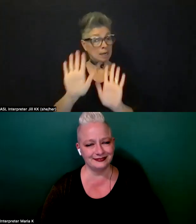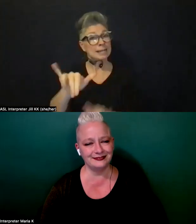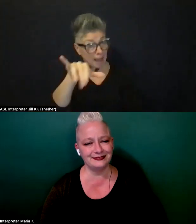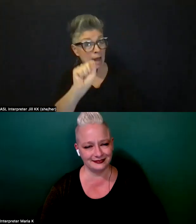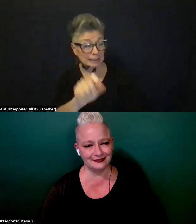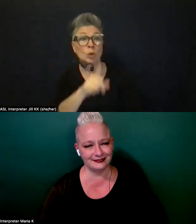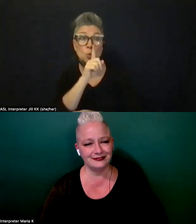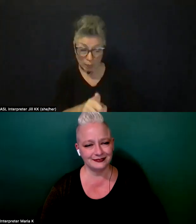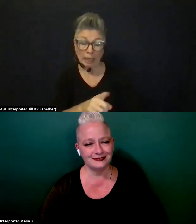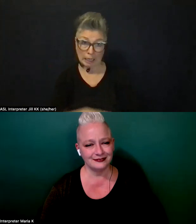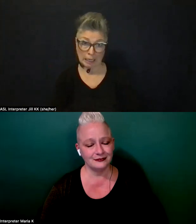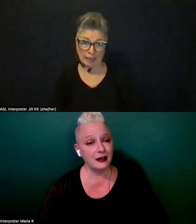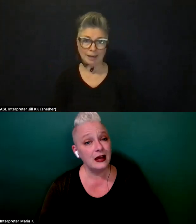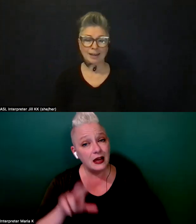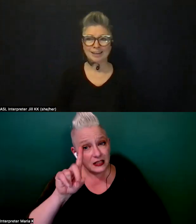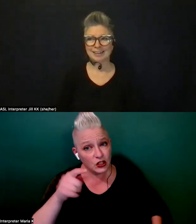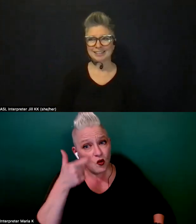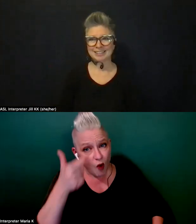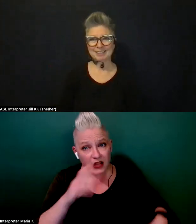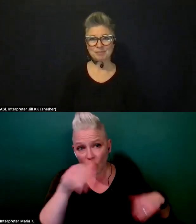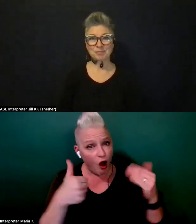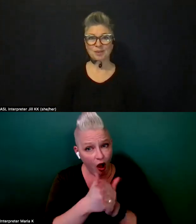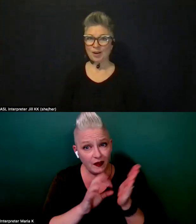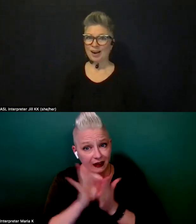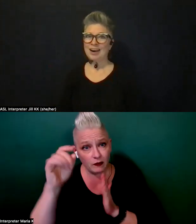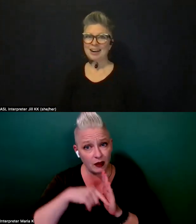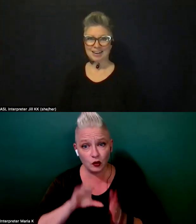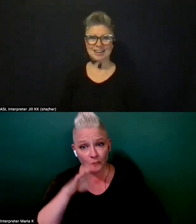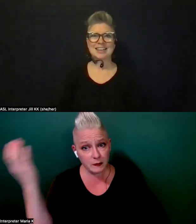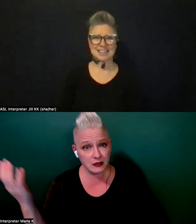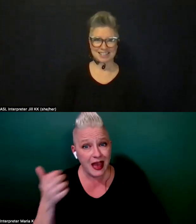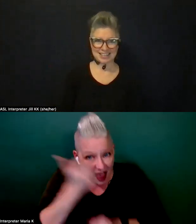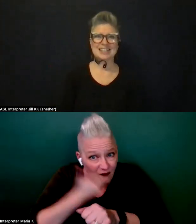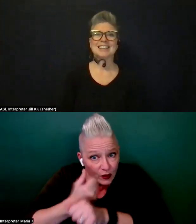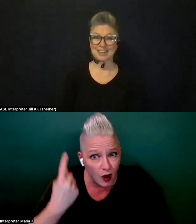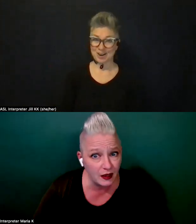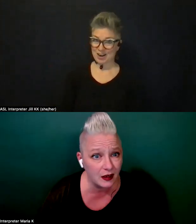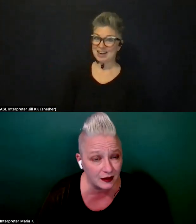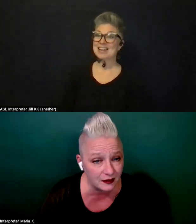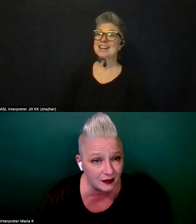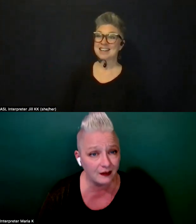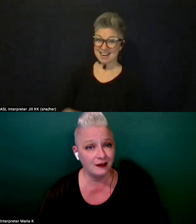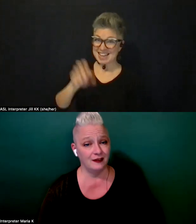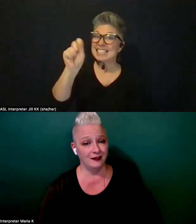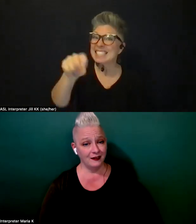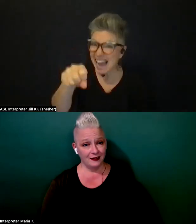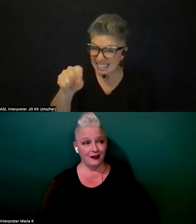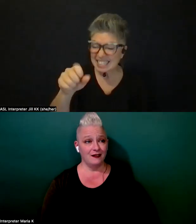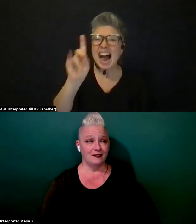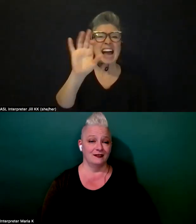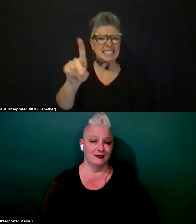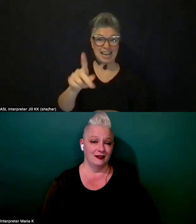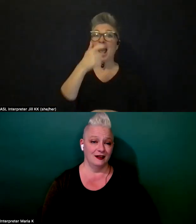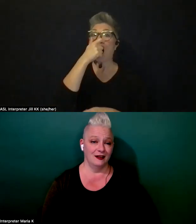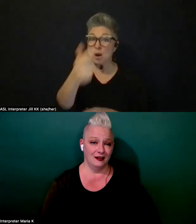really. Did you watch all of the Countdown to Christmas Oh, movies yes, this year? I did. I Every did single not. one? Yes, I did. I watched